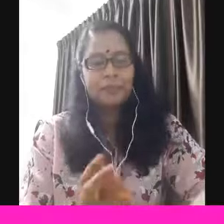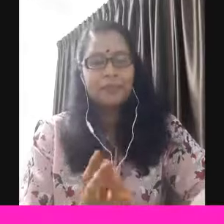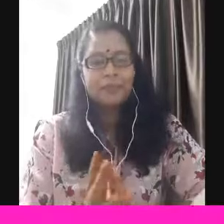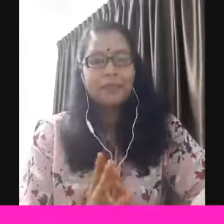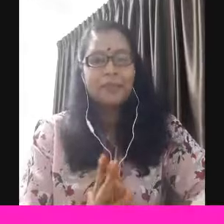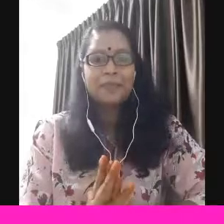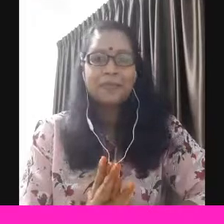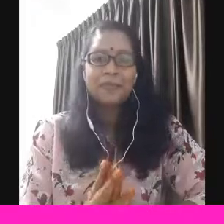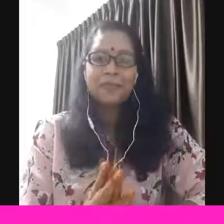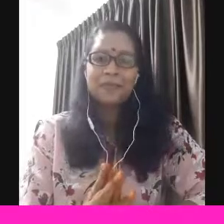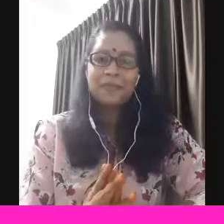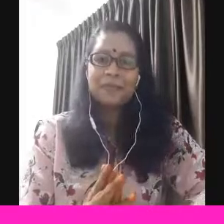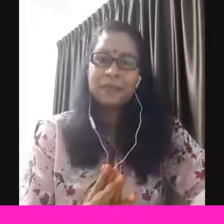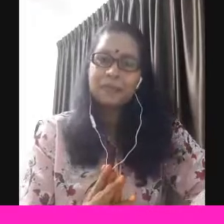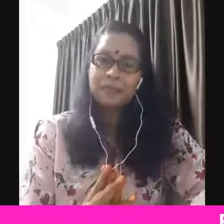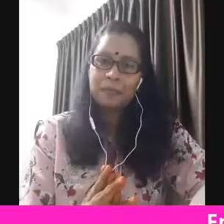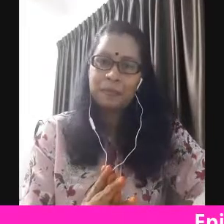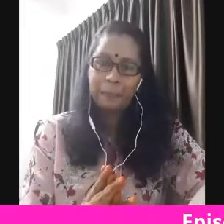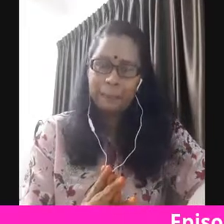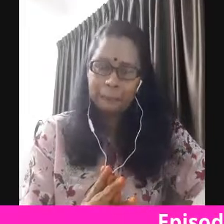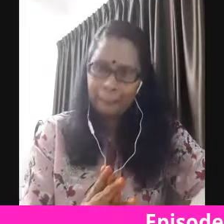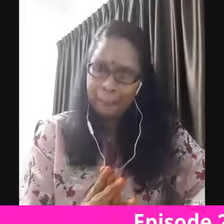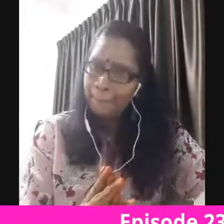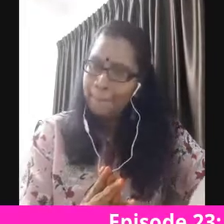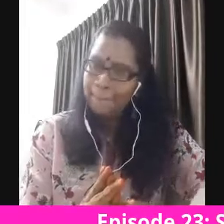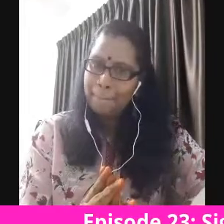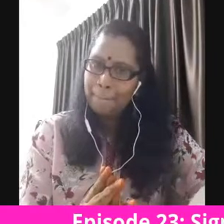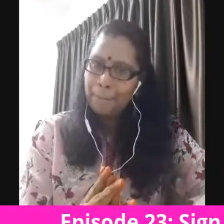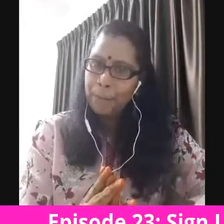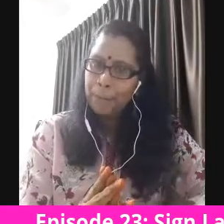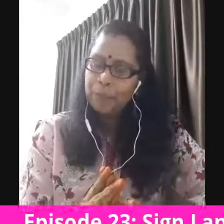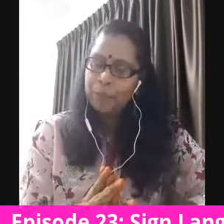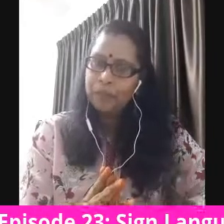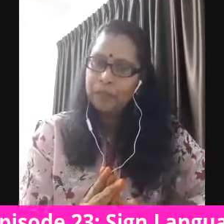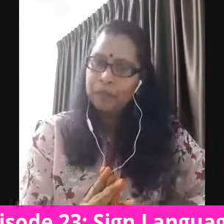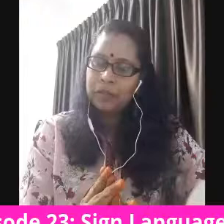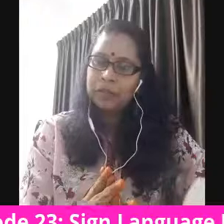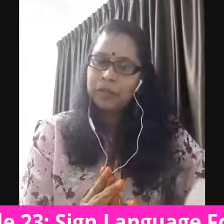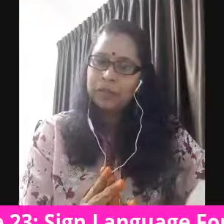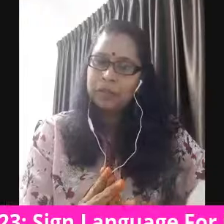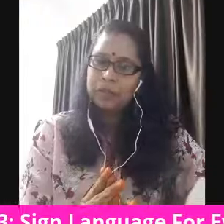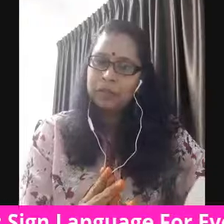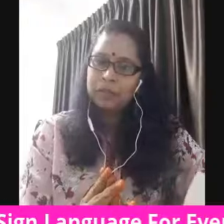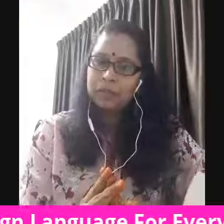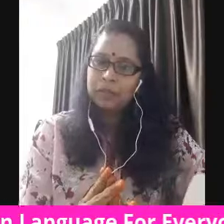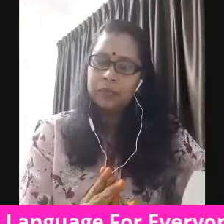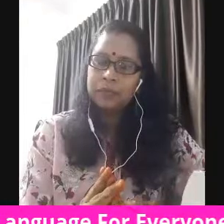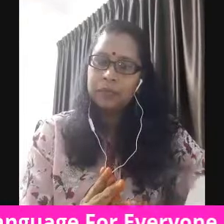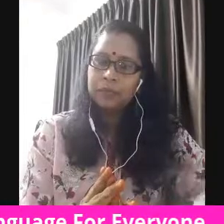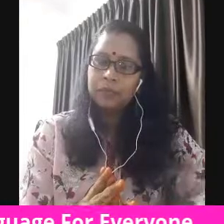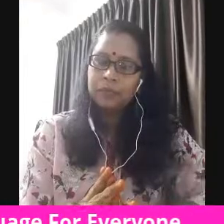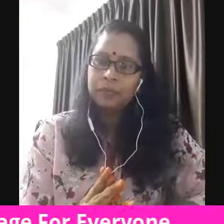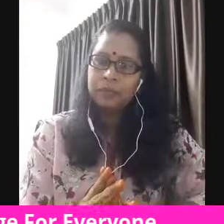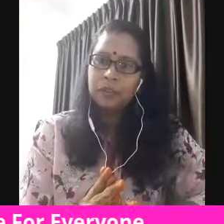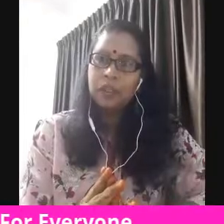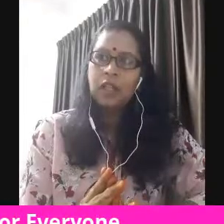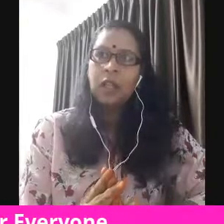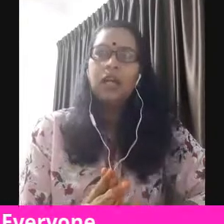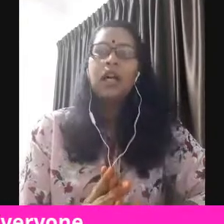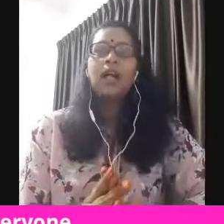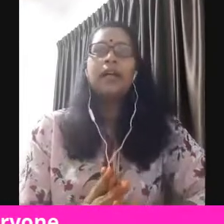And actually in terms of timing, because would it take longer to teach them?